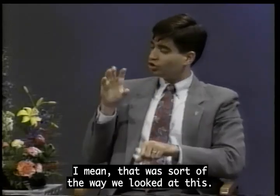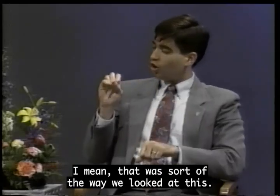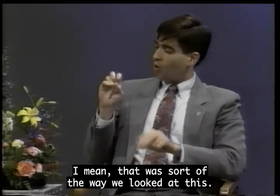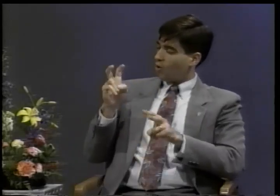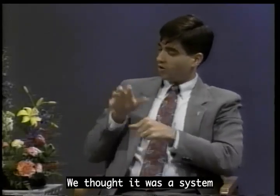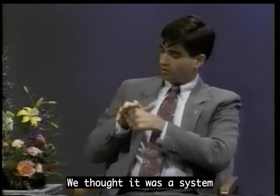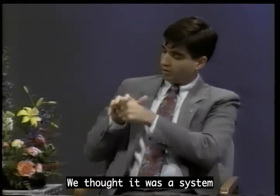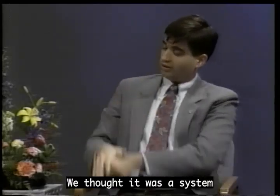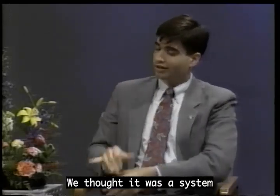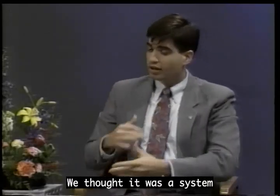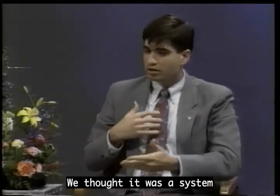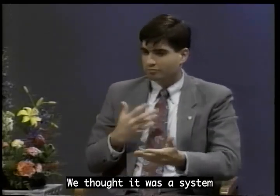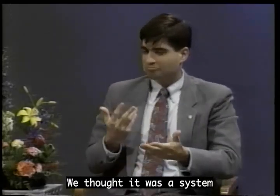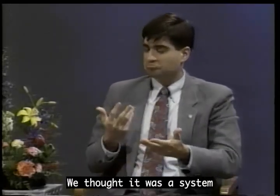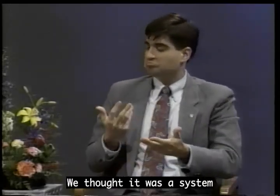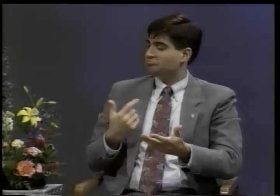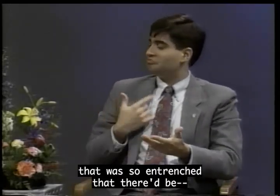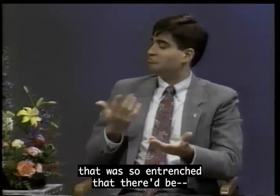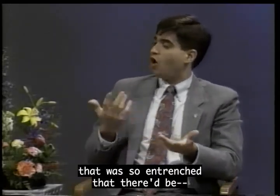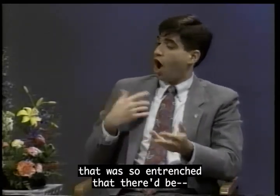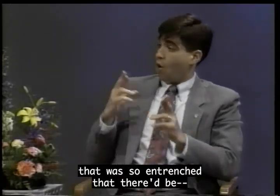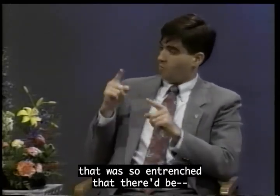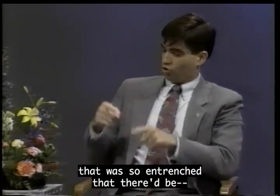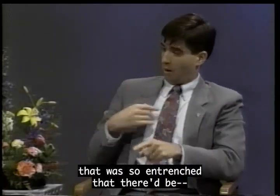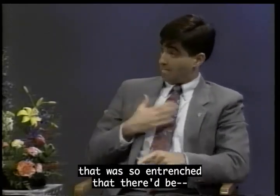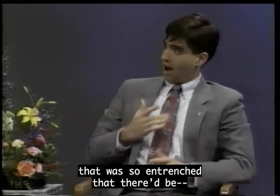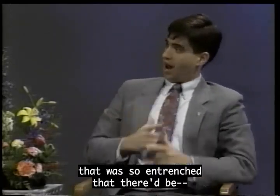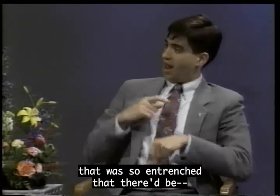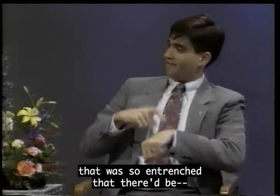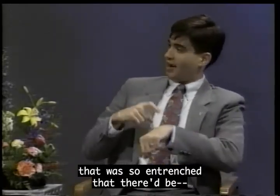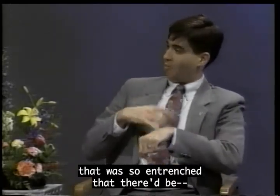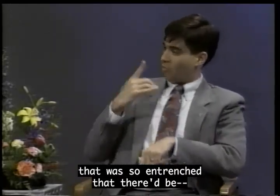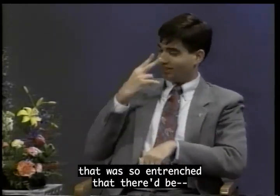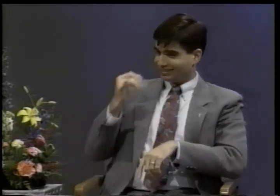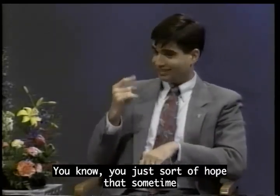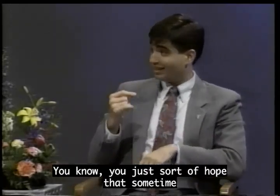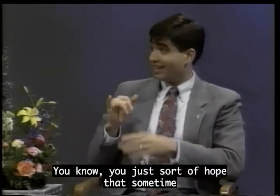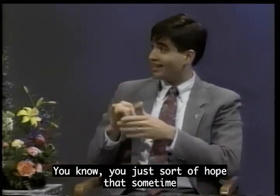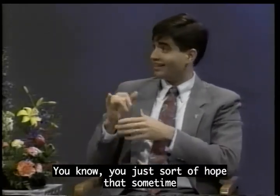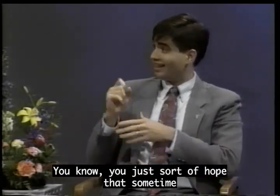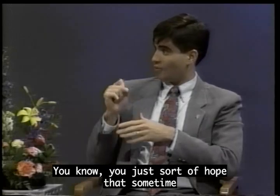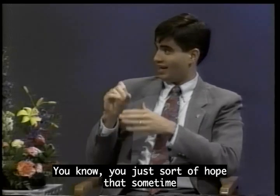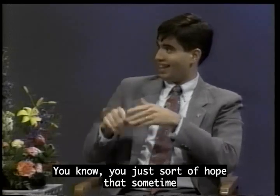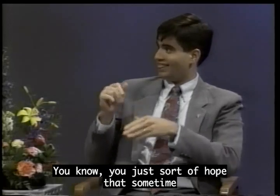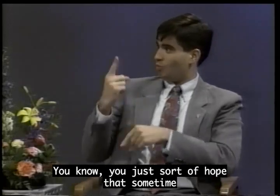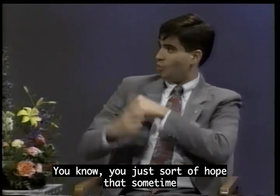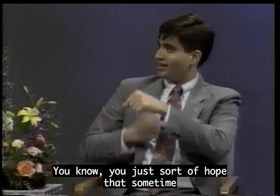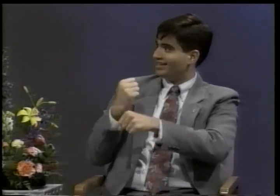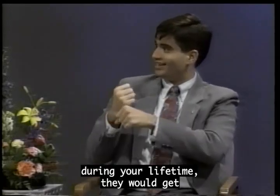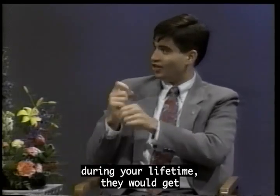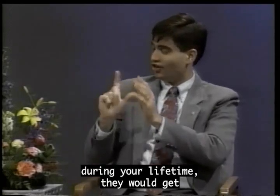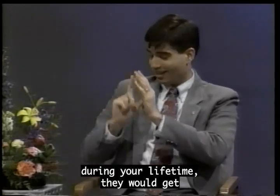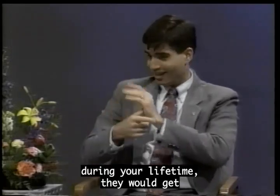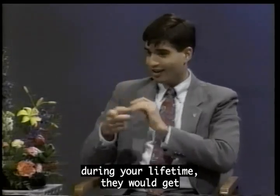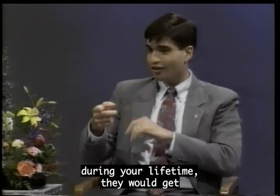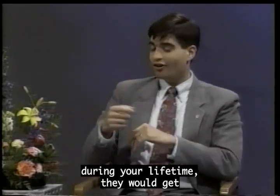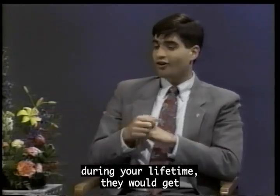We thought it was a system that was so entrenched that there'd be, you know, you just sort of hoped that sometime during your lifetime they would get a deaf